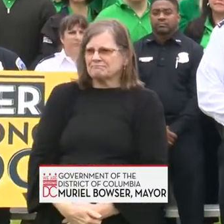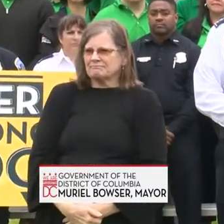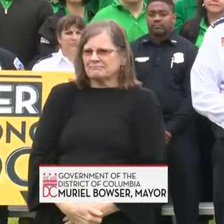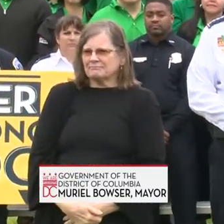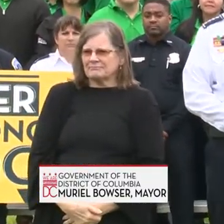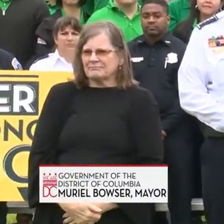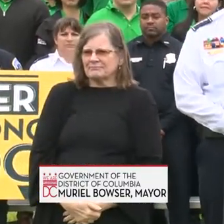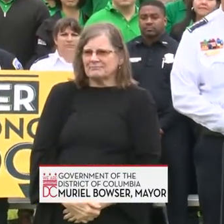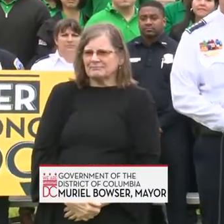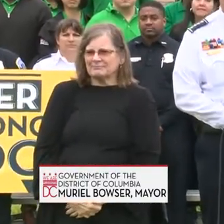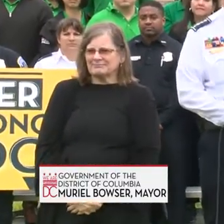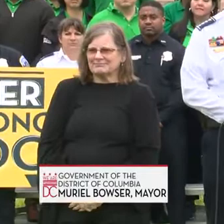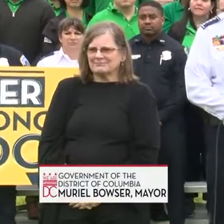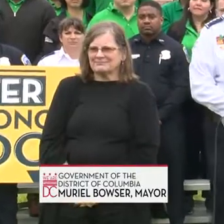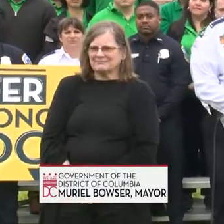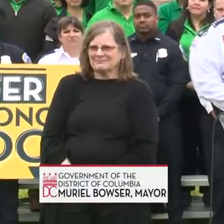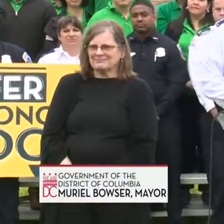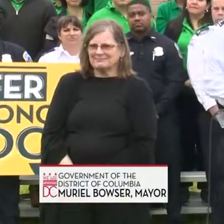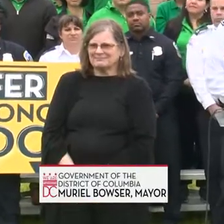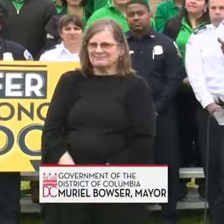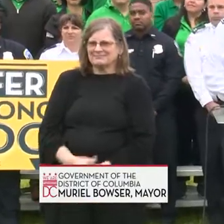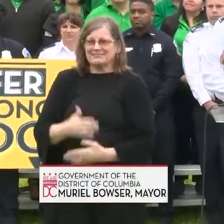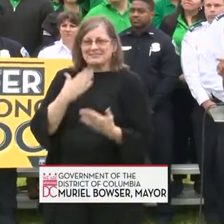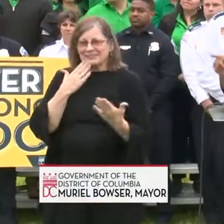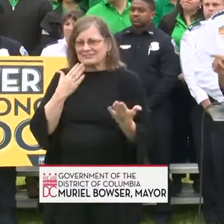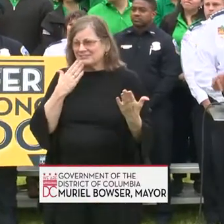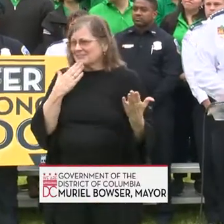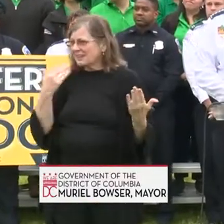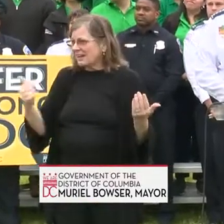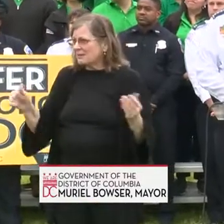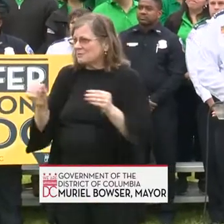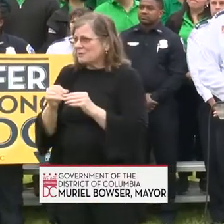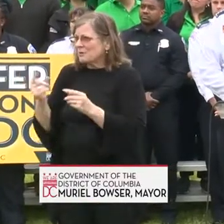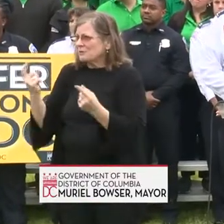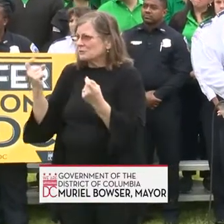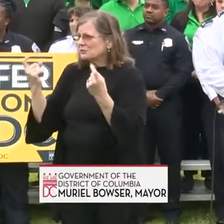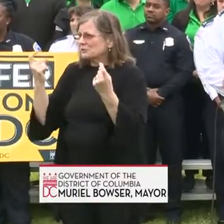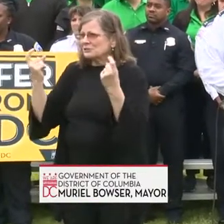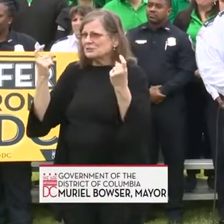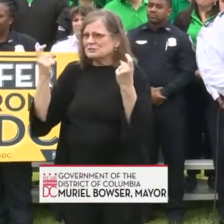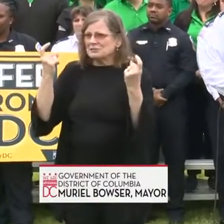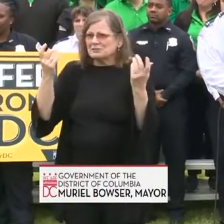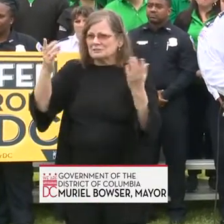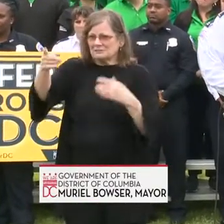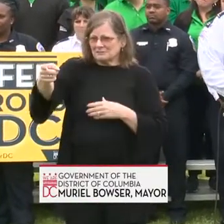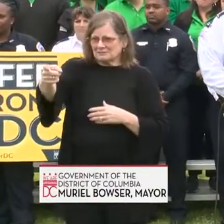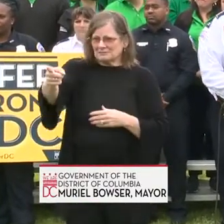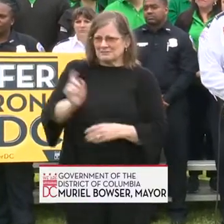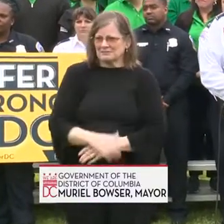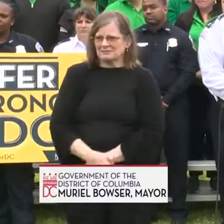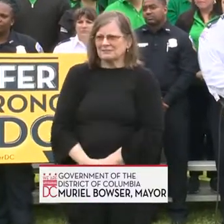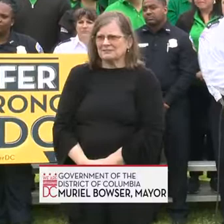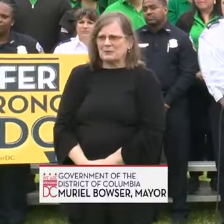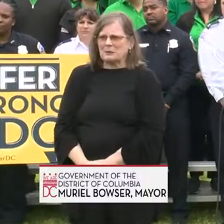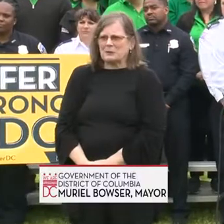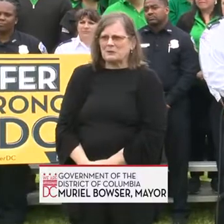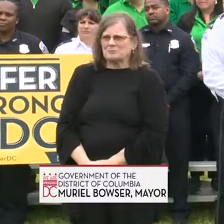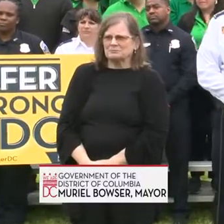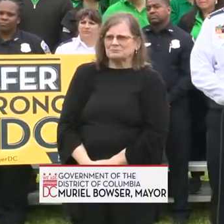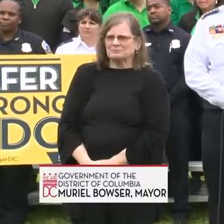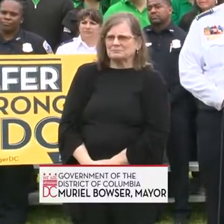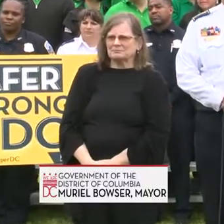All right. Thank you, everybody. What's next? Where are we going? Oh, any other questions? I have a community question. Yeah. Hi, I'm Kia Daniels.